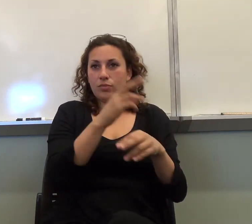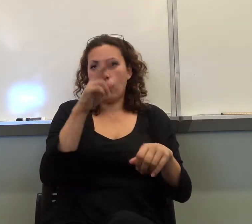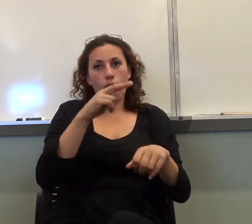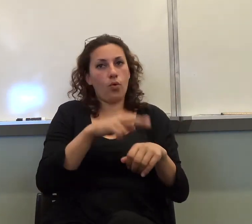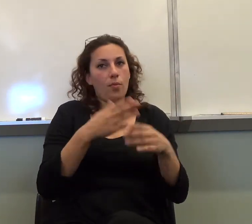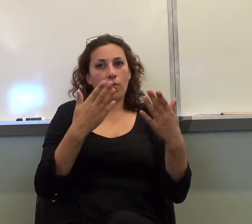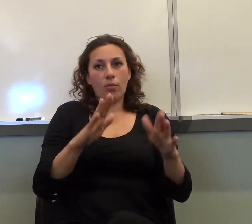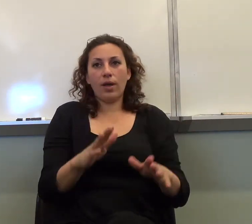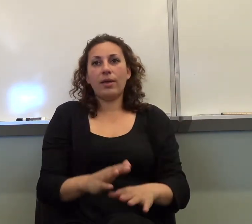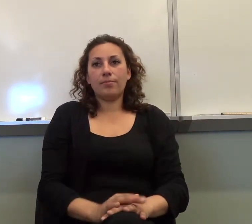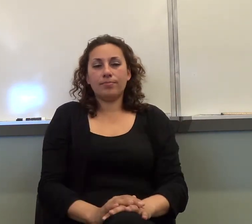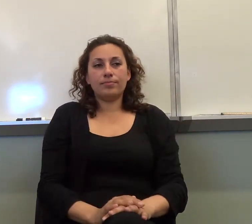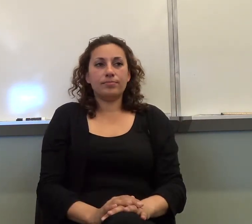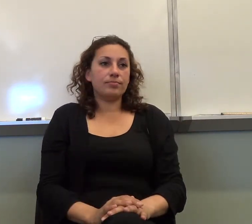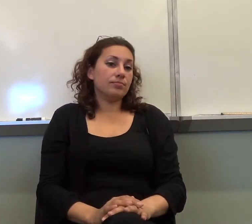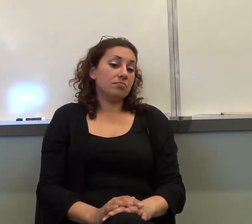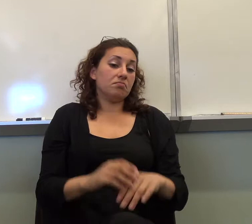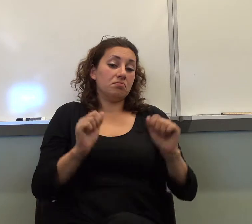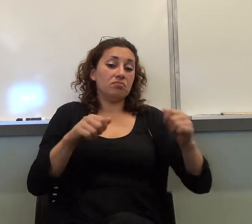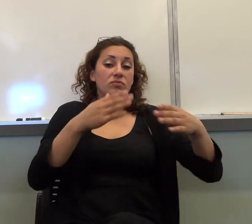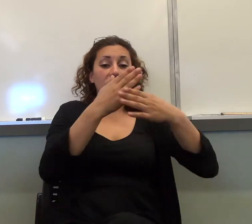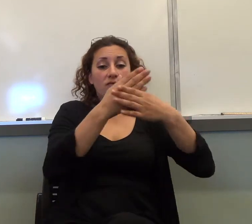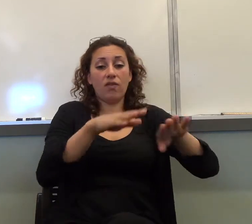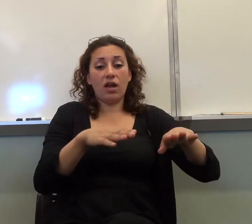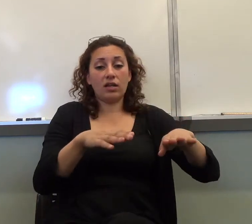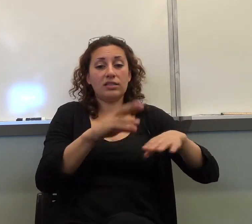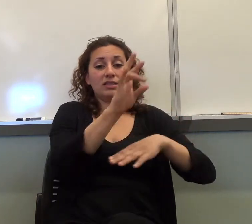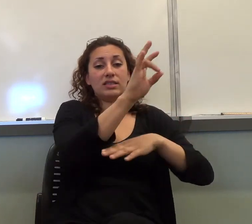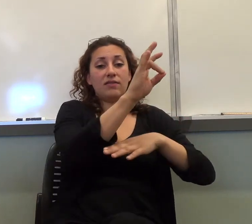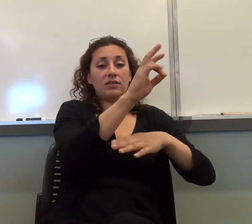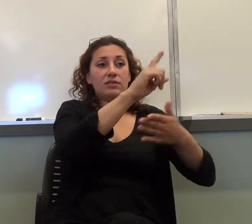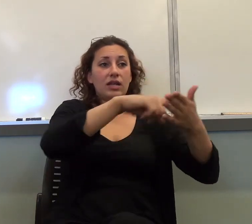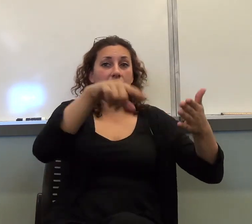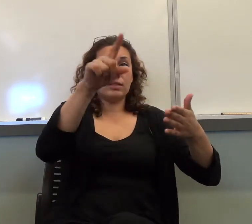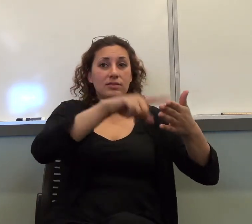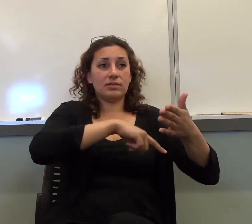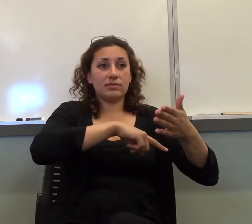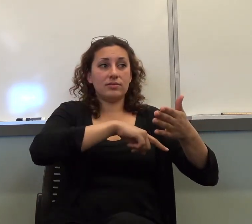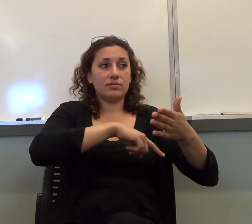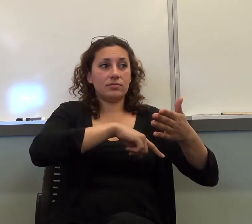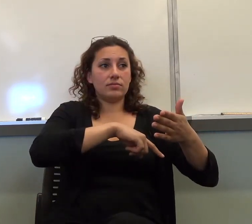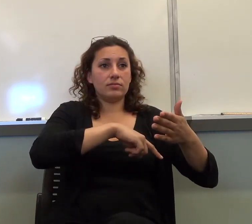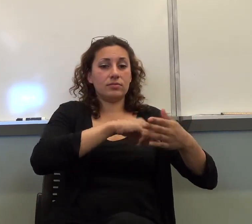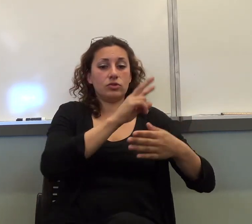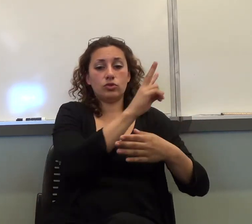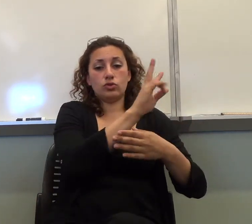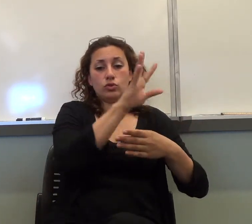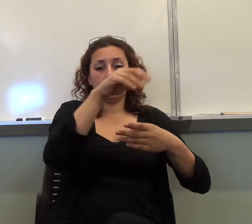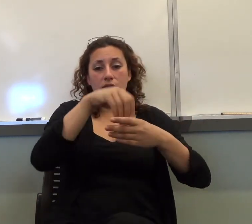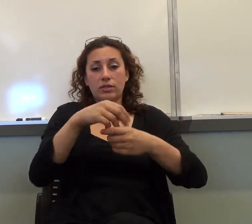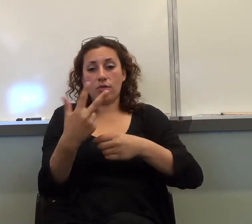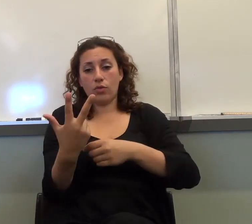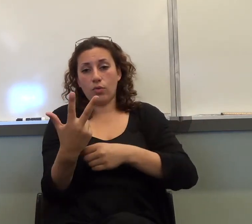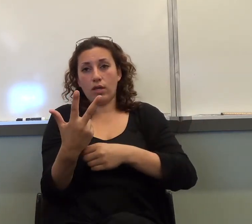can divide, of course, cancel a 7 up here and up there. 2 goes into this 3, goes into that